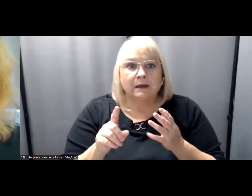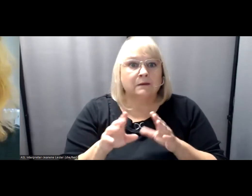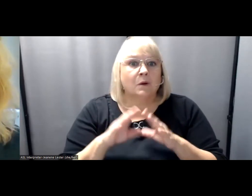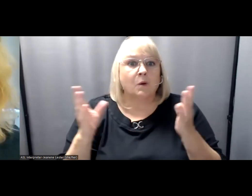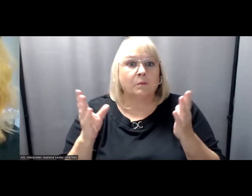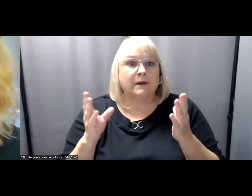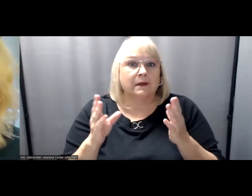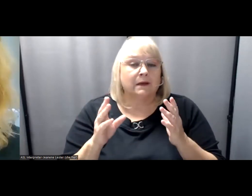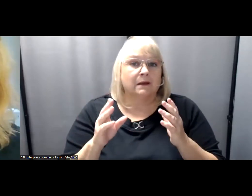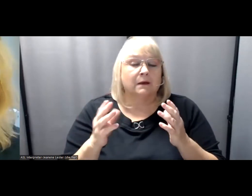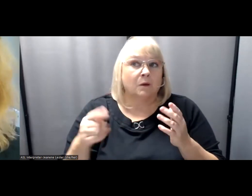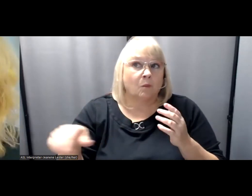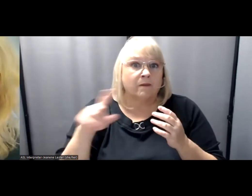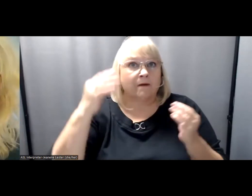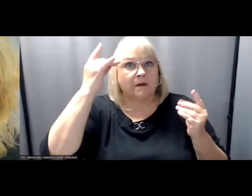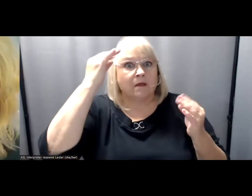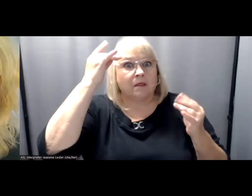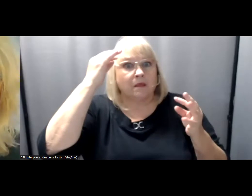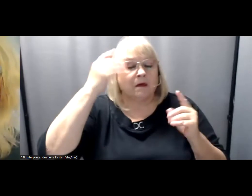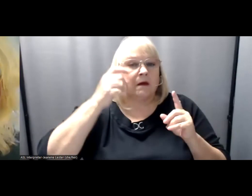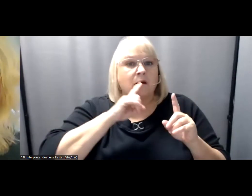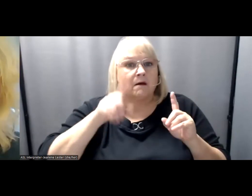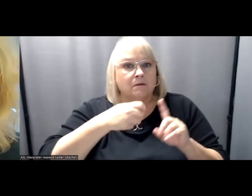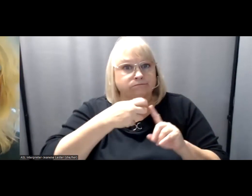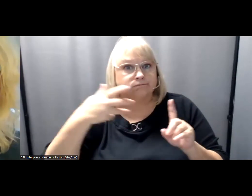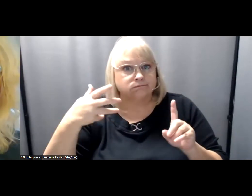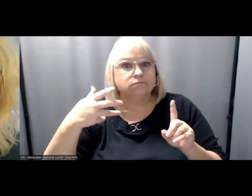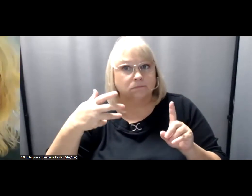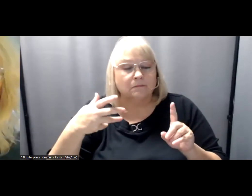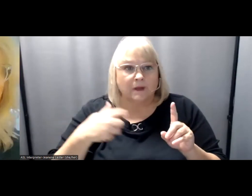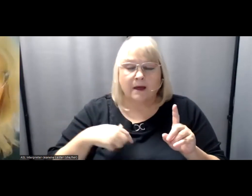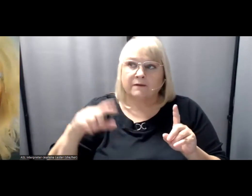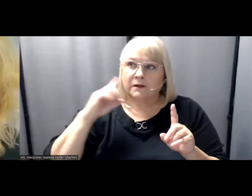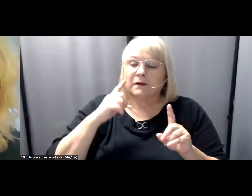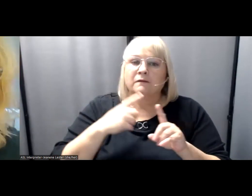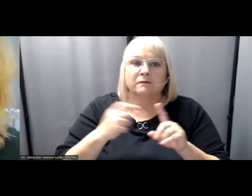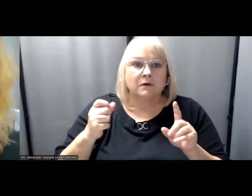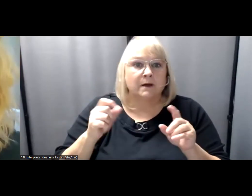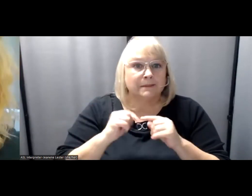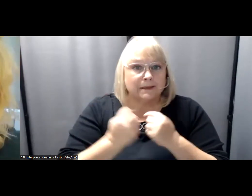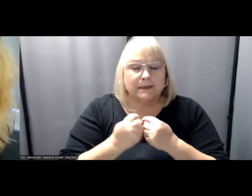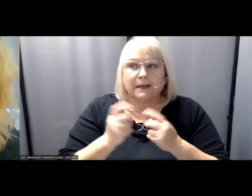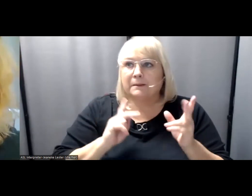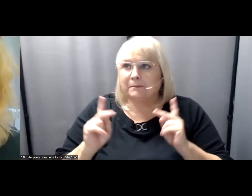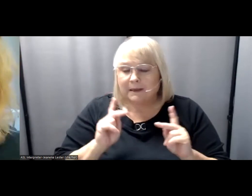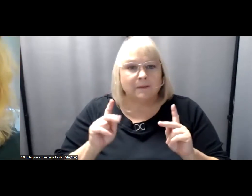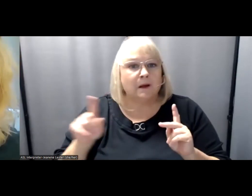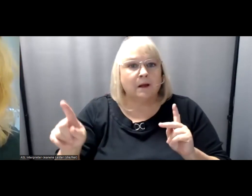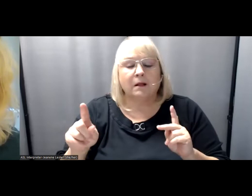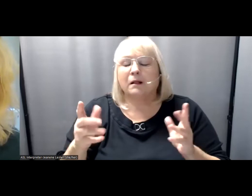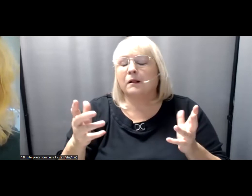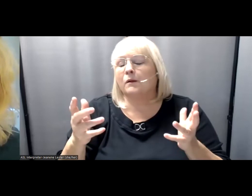about you, check it out for yourself. I've been hearing out from a lot of teams. People are just hungry for some connection,